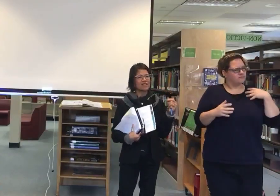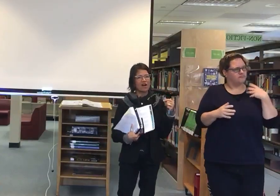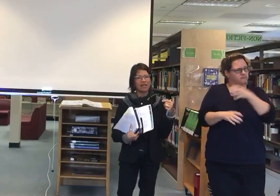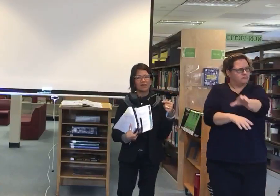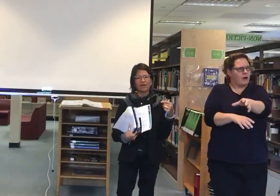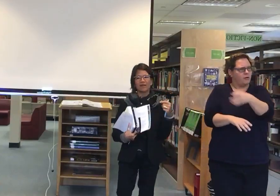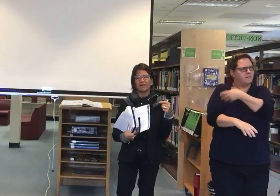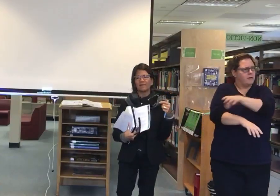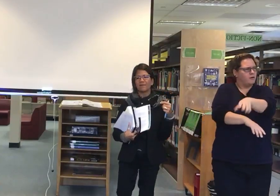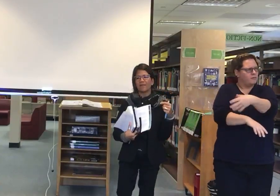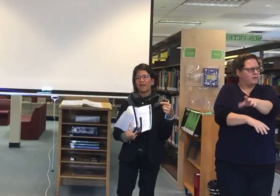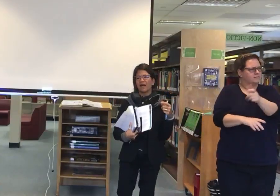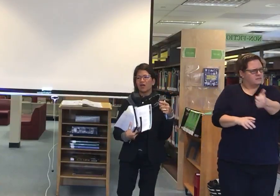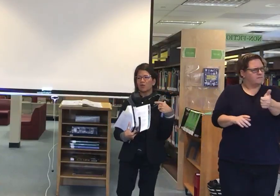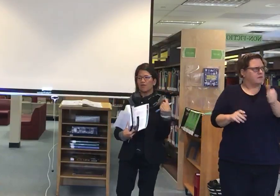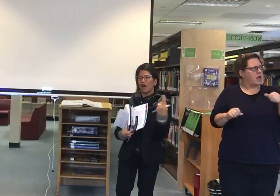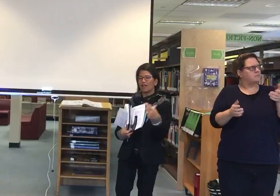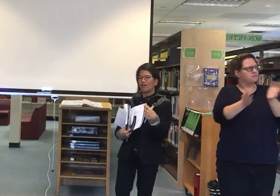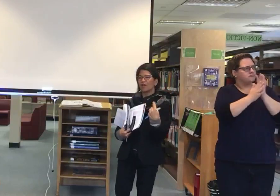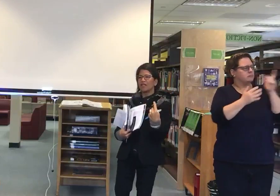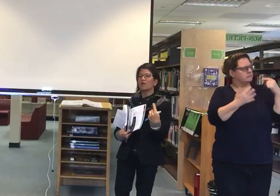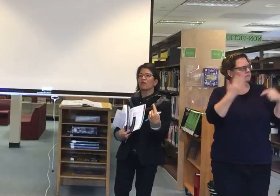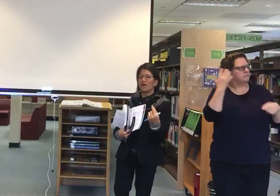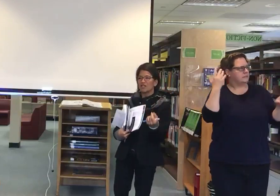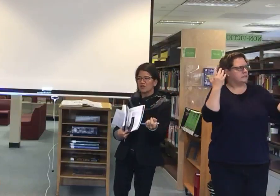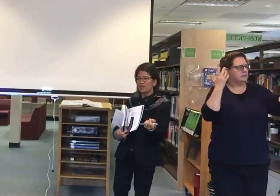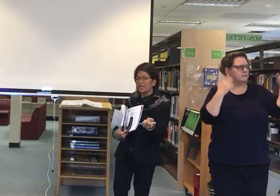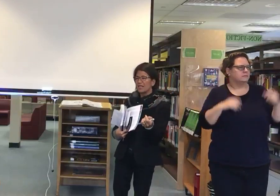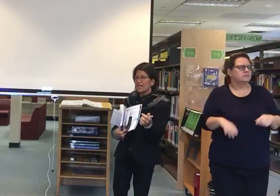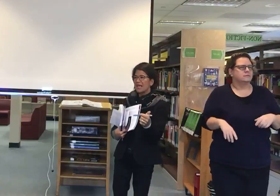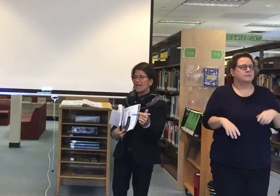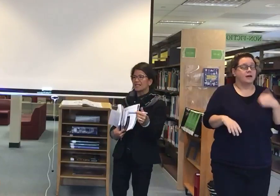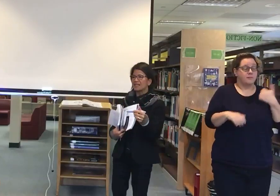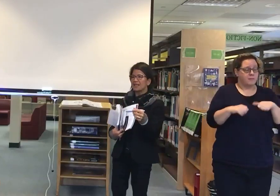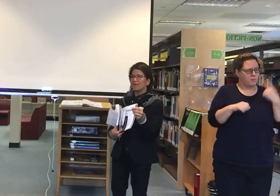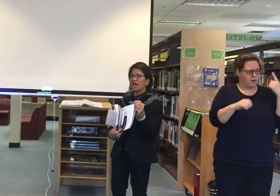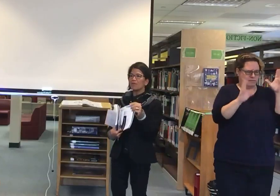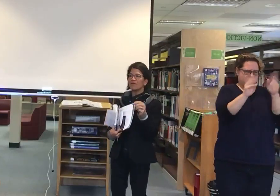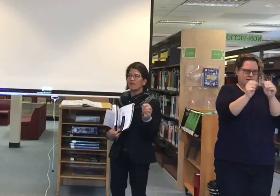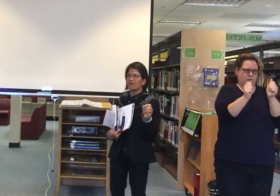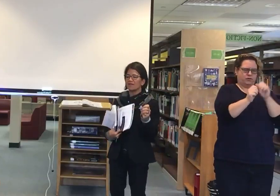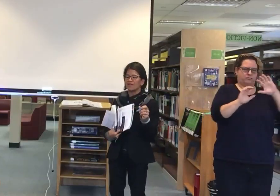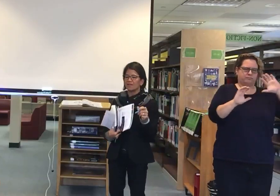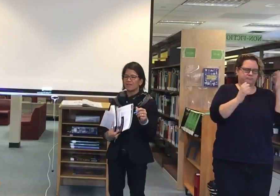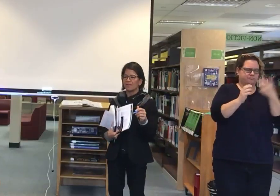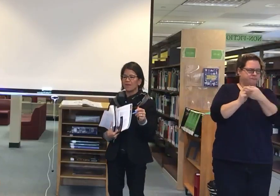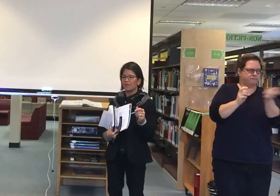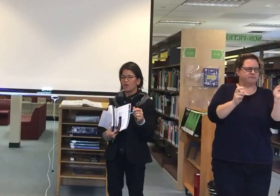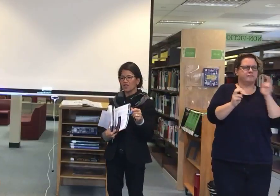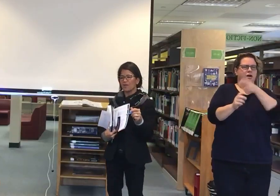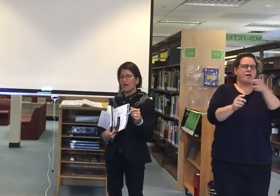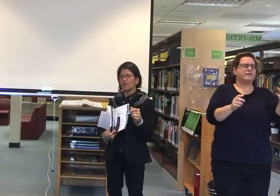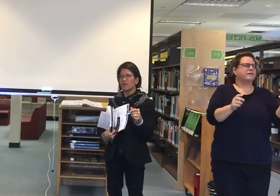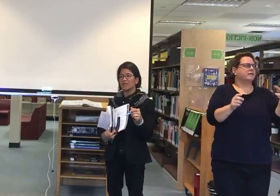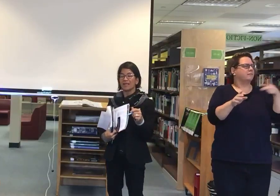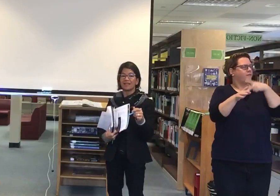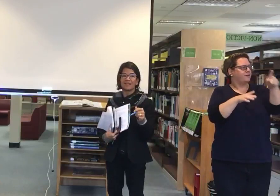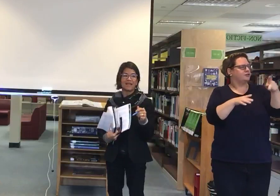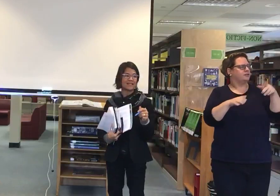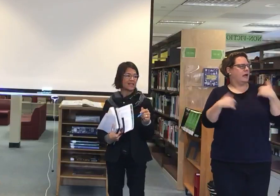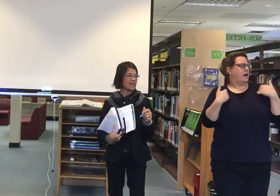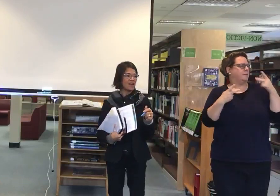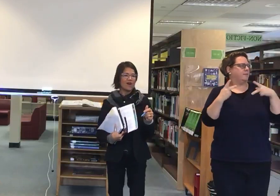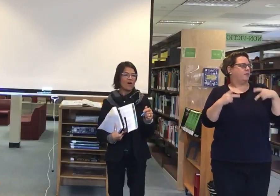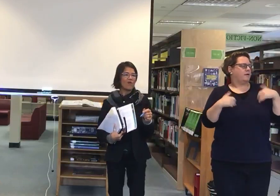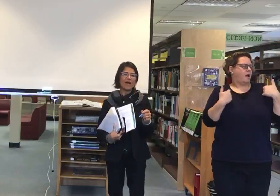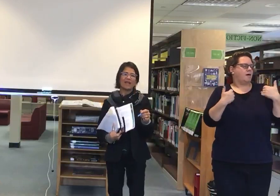working with and talking with a group of hard of hearing young professionals, and a couple of the people talked to me afterwards, and